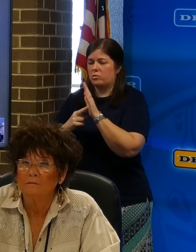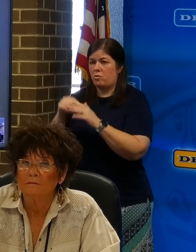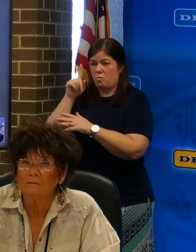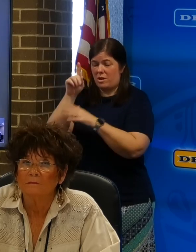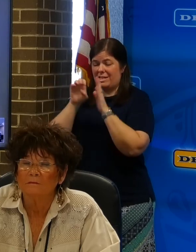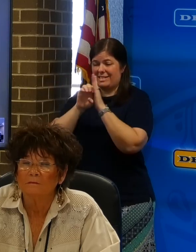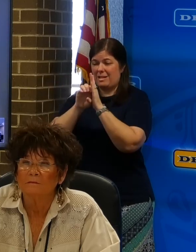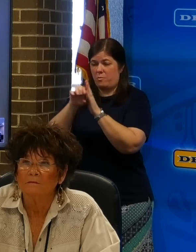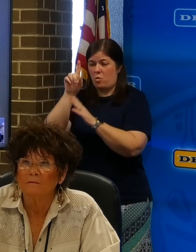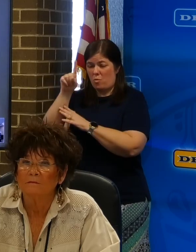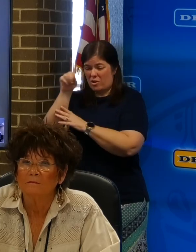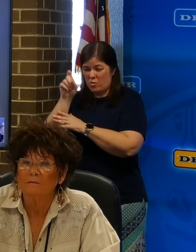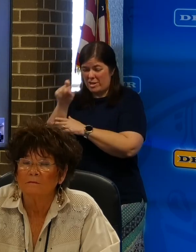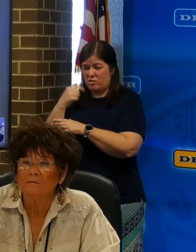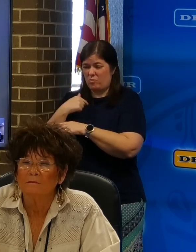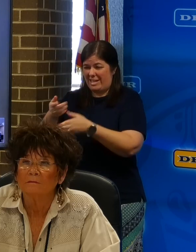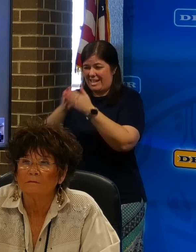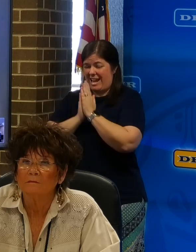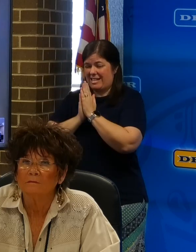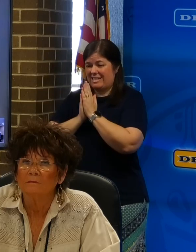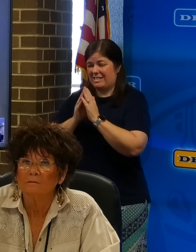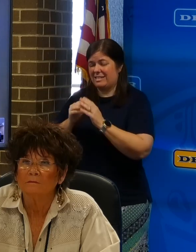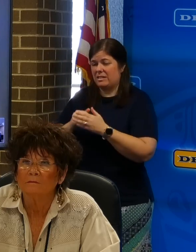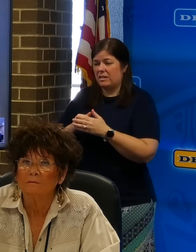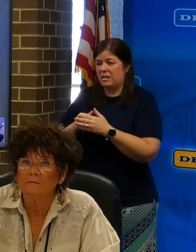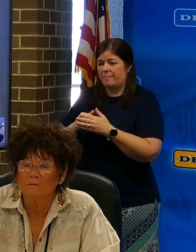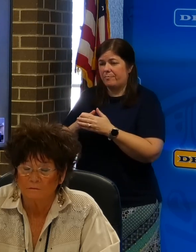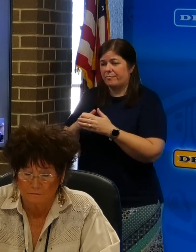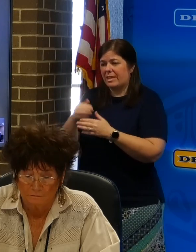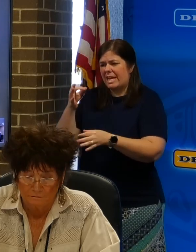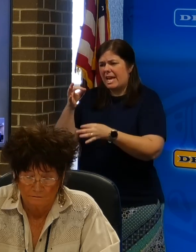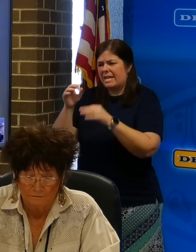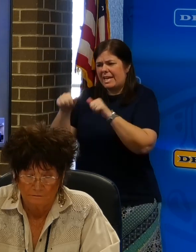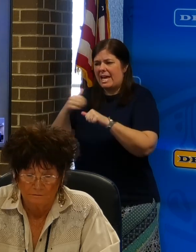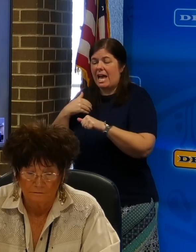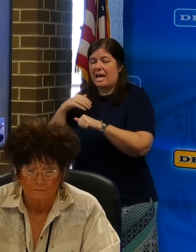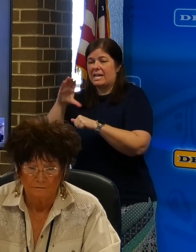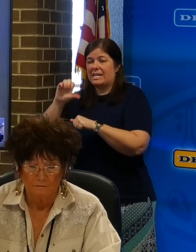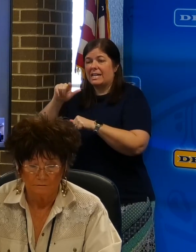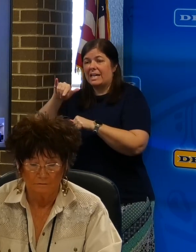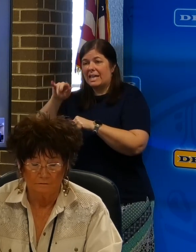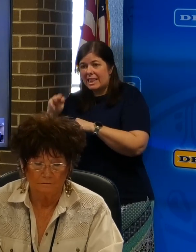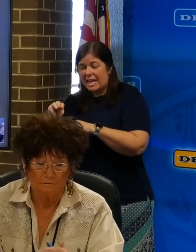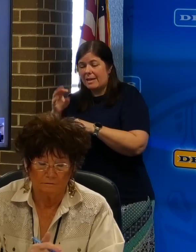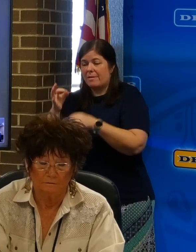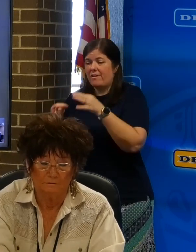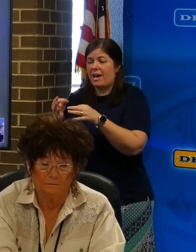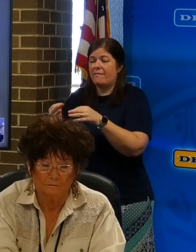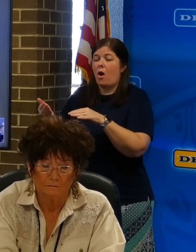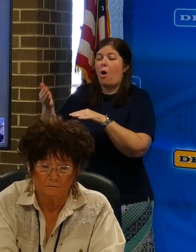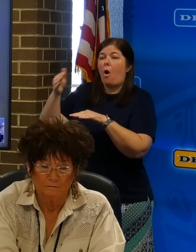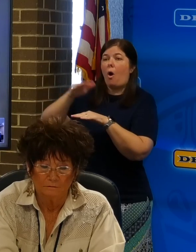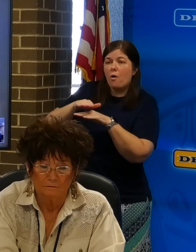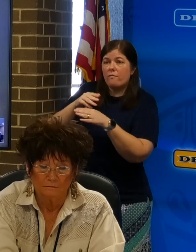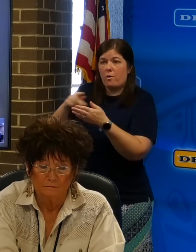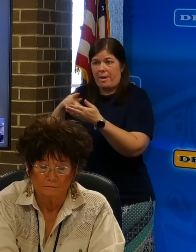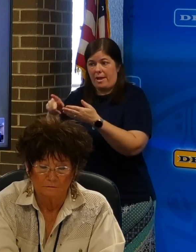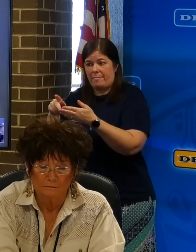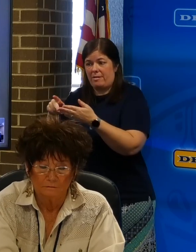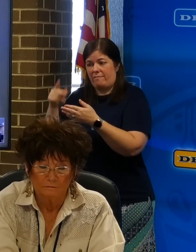One question that we get asked quite often, and that is, can a claimant who has an overpayment use that $600